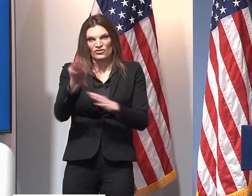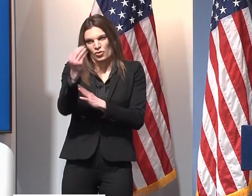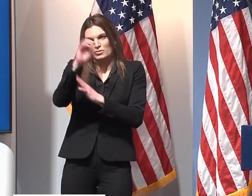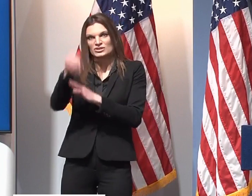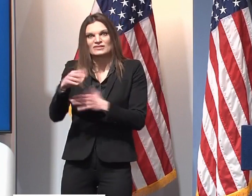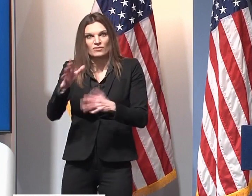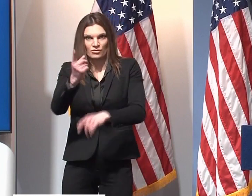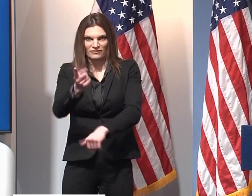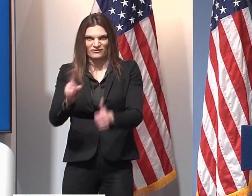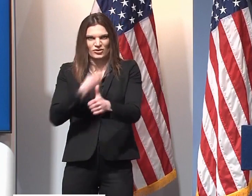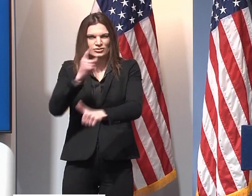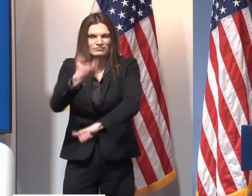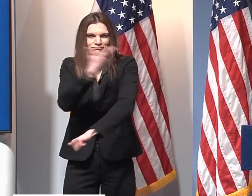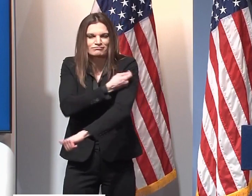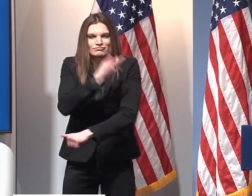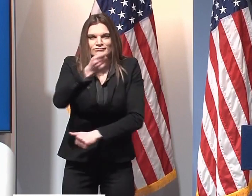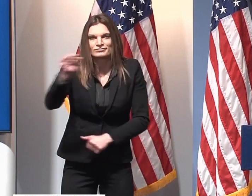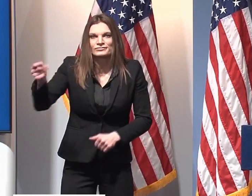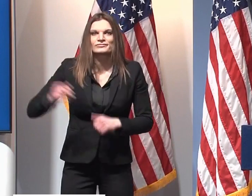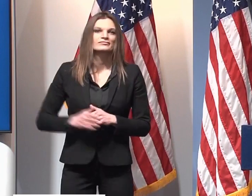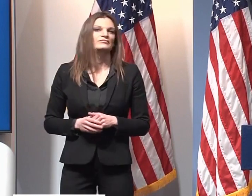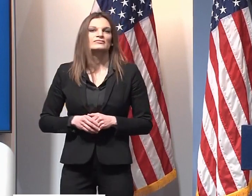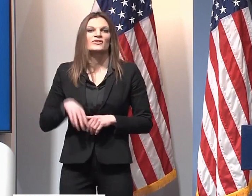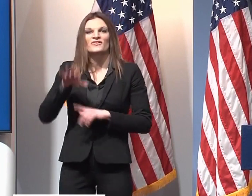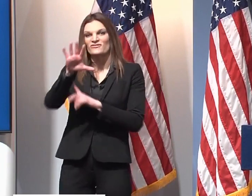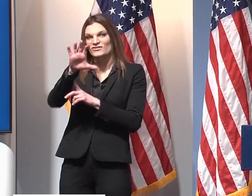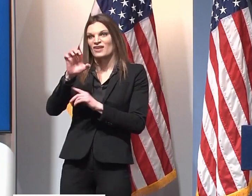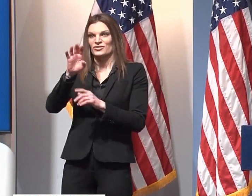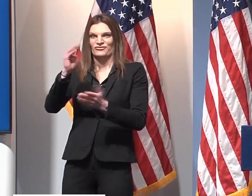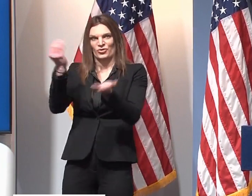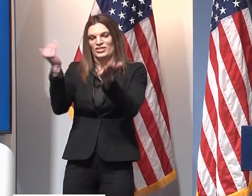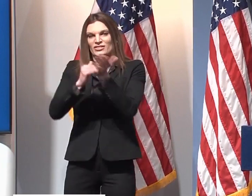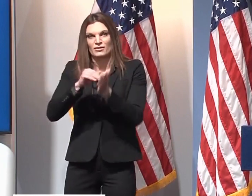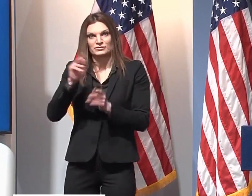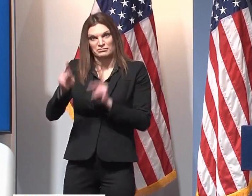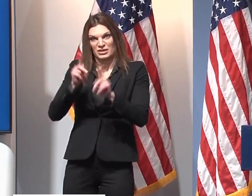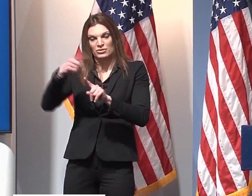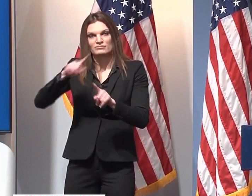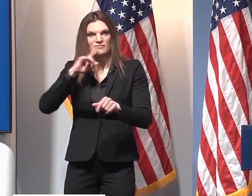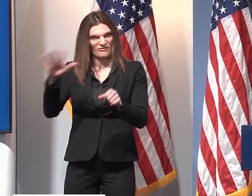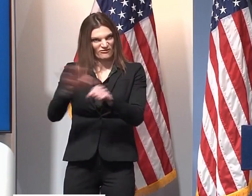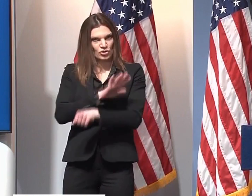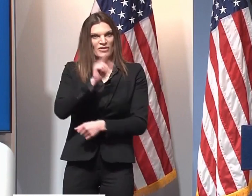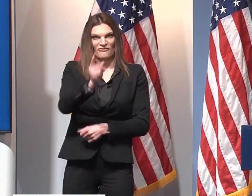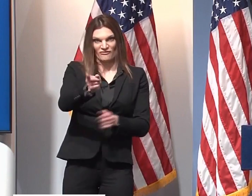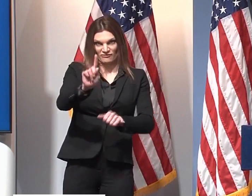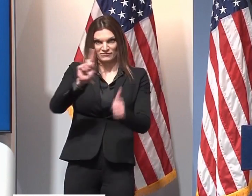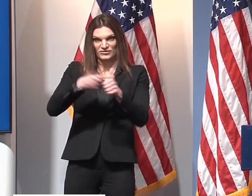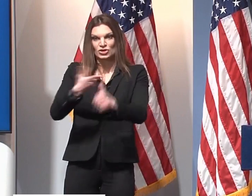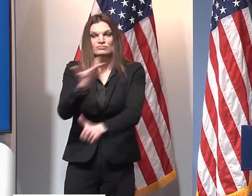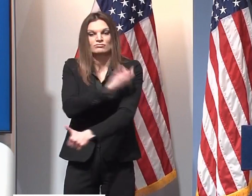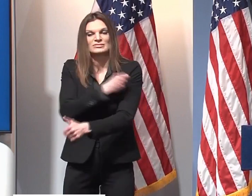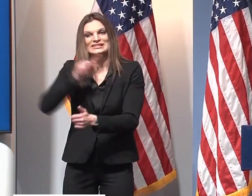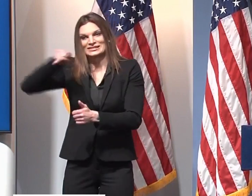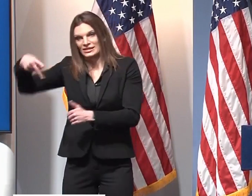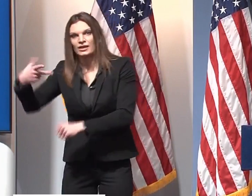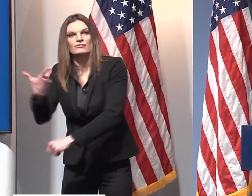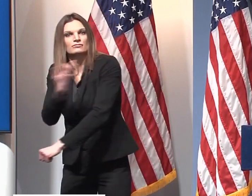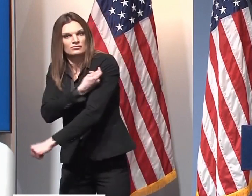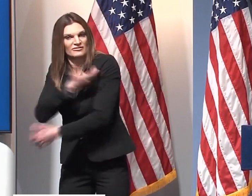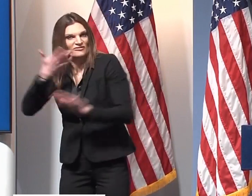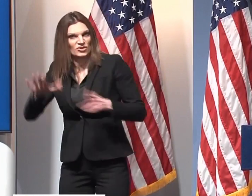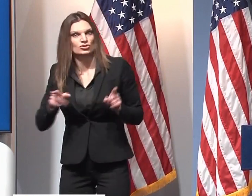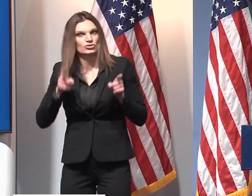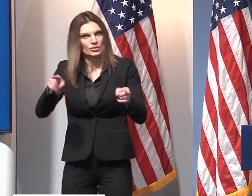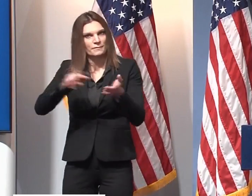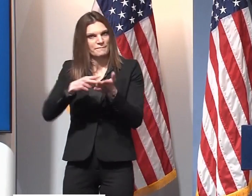and over 514,000 people are fully vaccinated, over 500,000 people, meaning they have received both